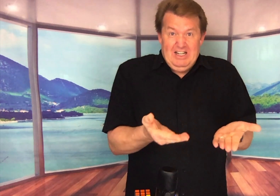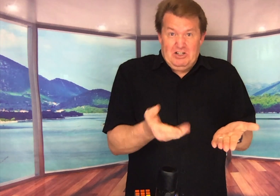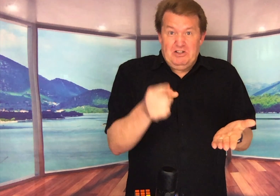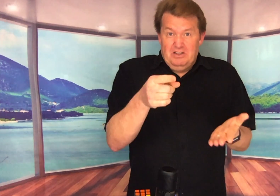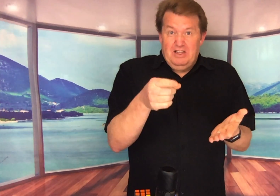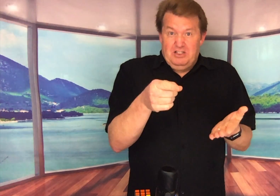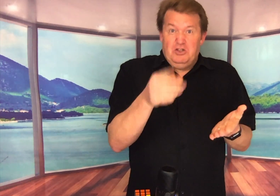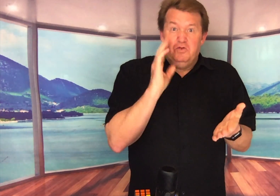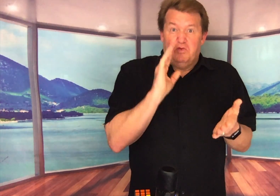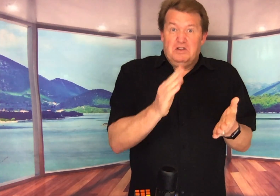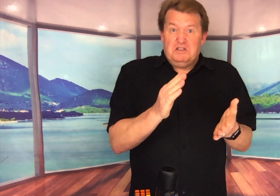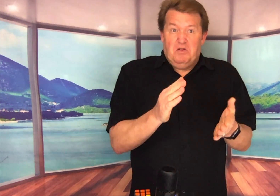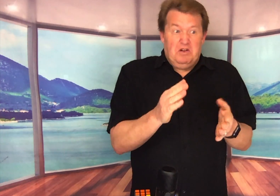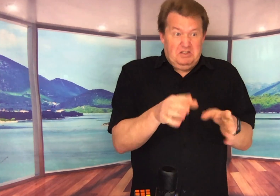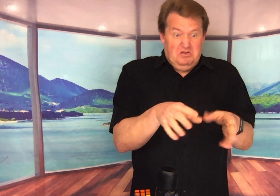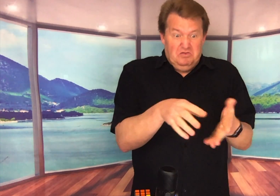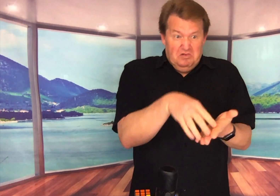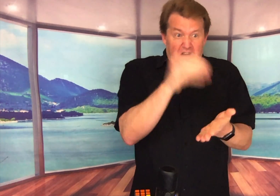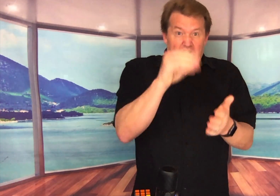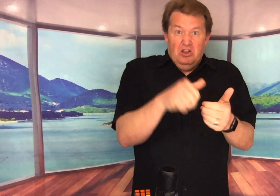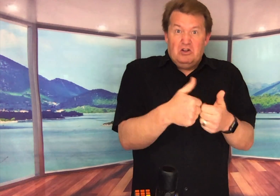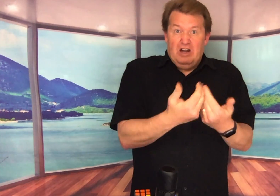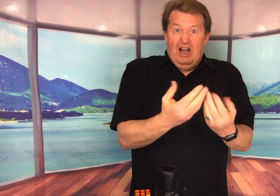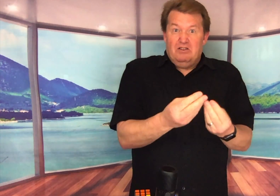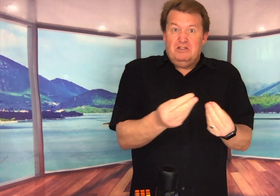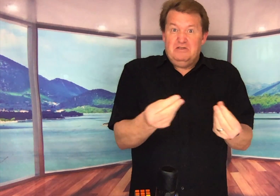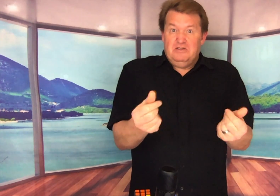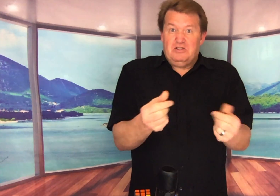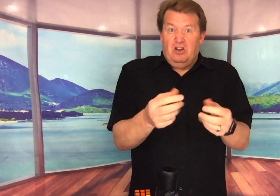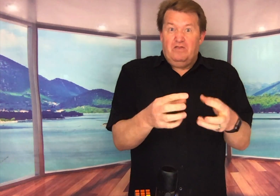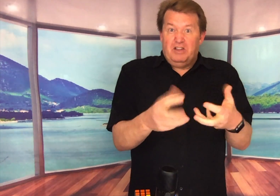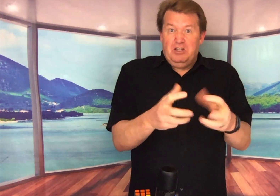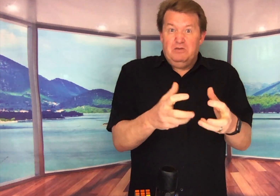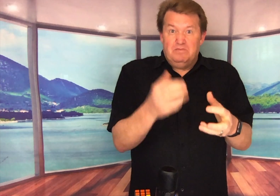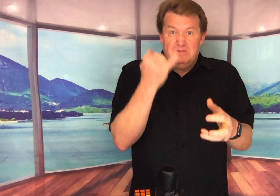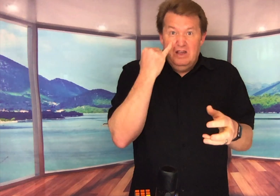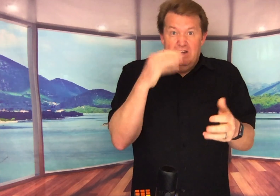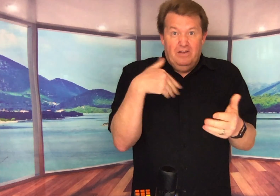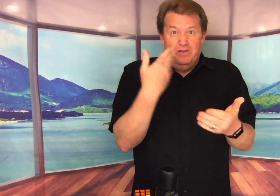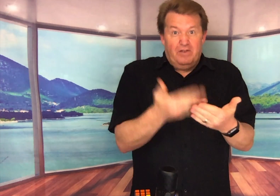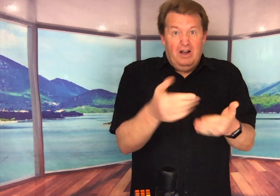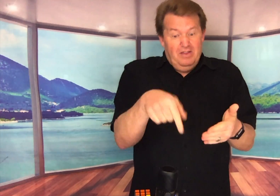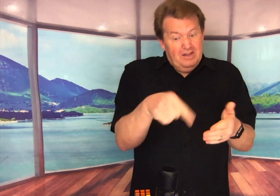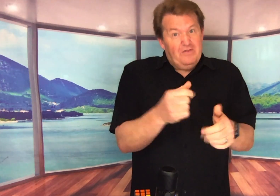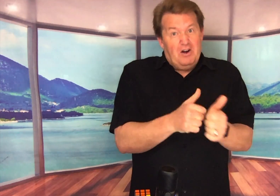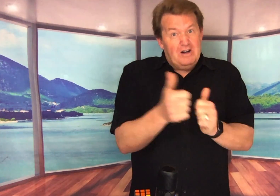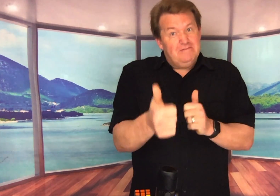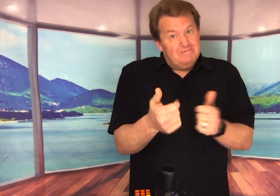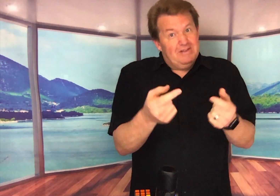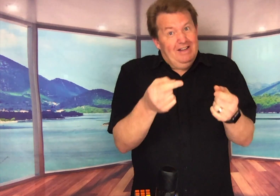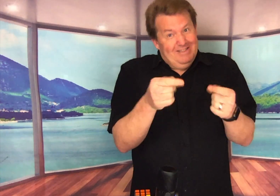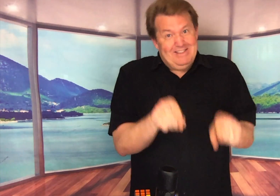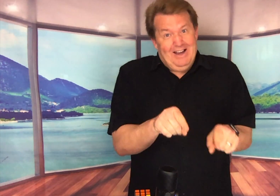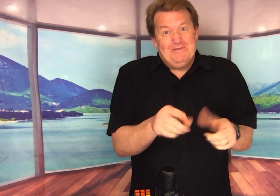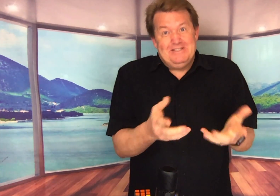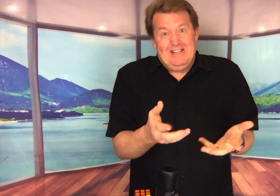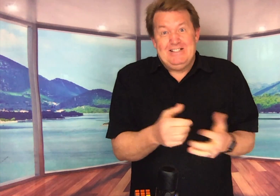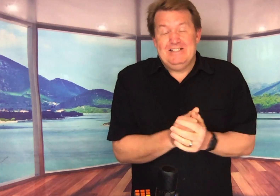here that you were going to learn how to solve the cube. If you've gotten this far,